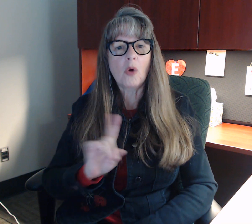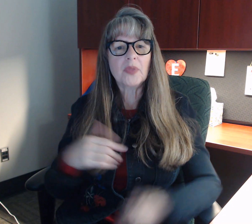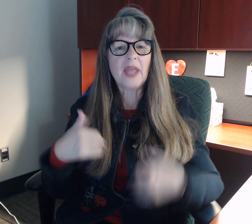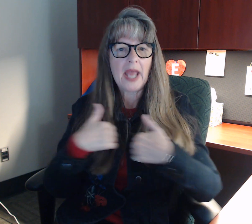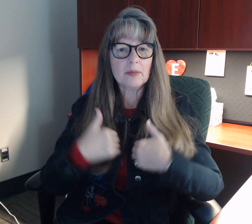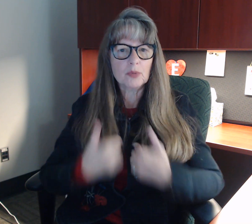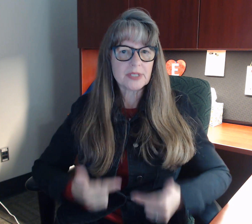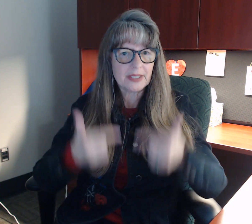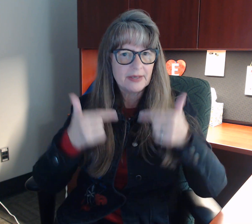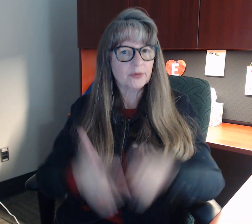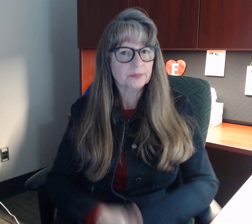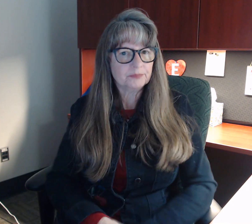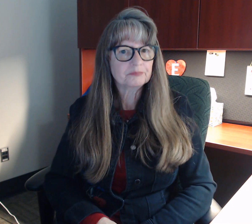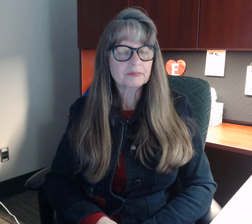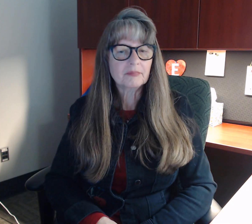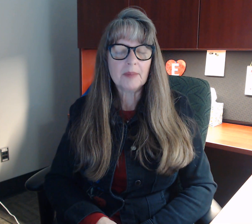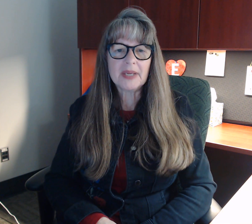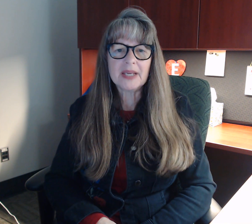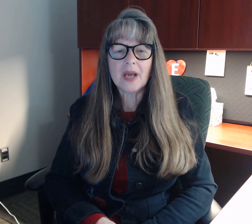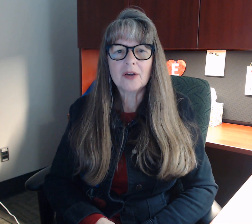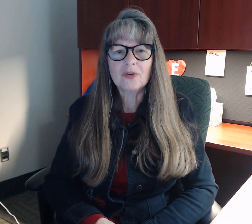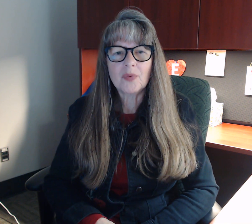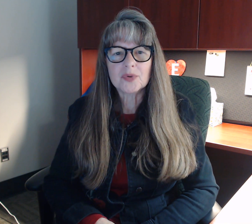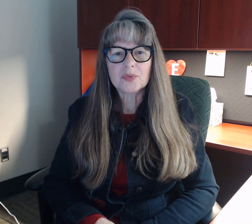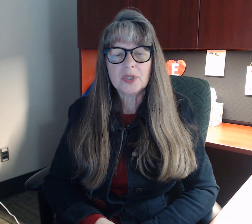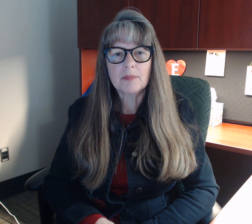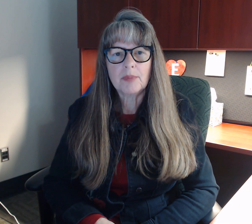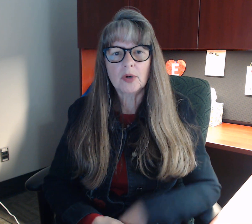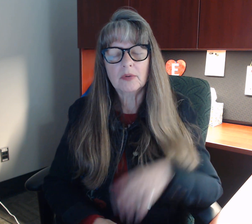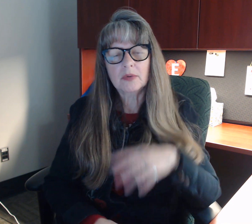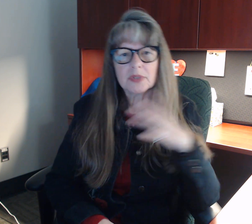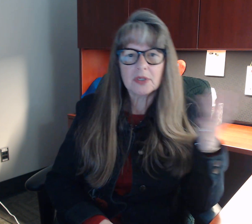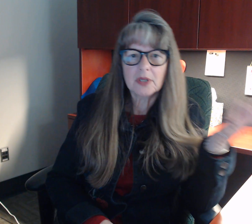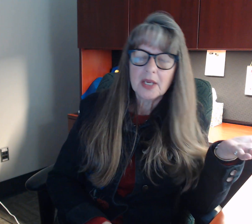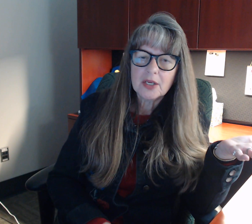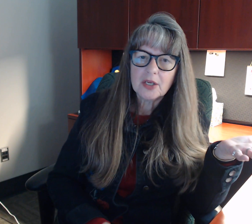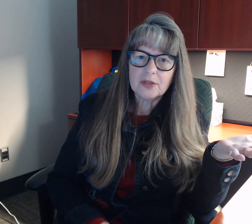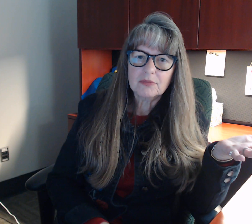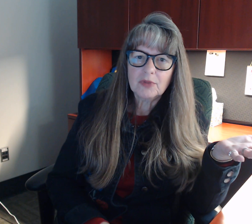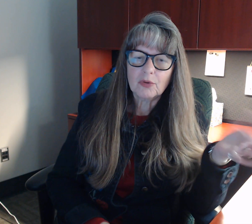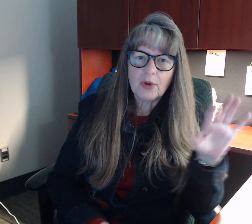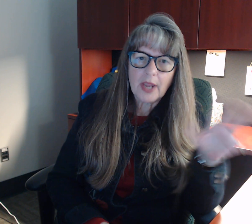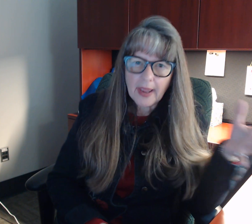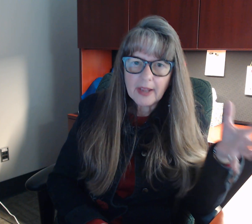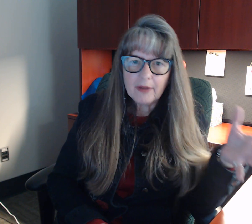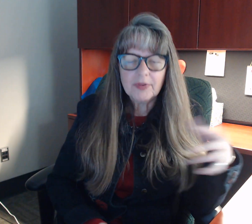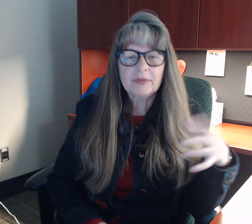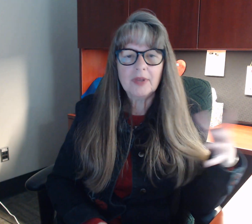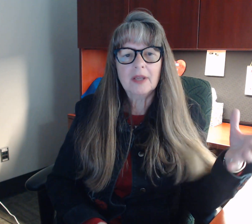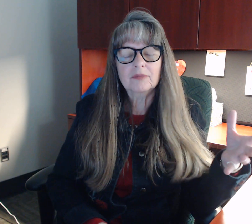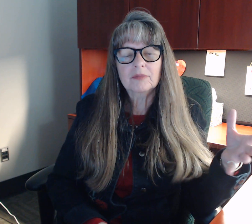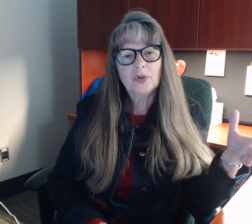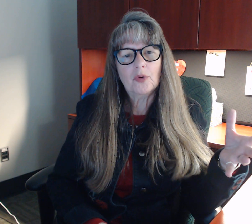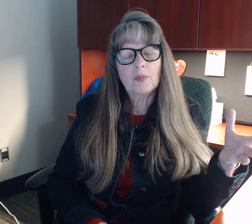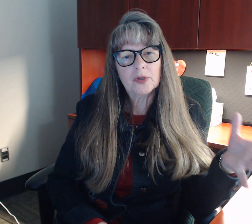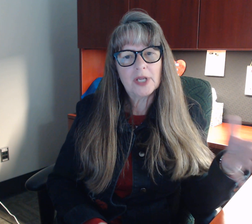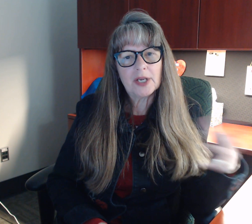the animals live, because I don't know if it was really a barn or it was a cave that they had, marked out. I'm really